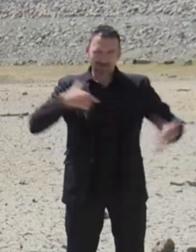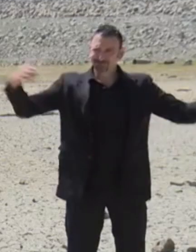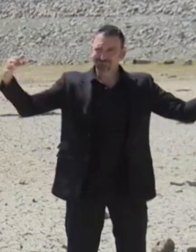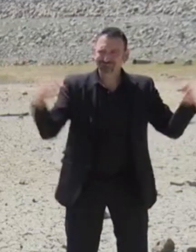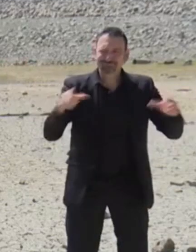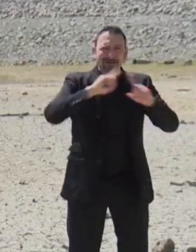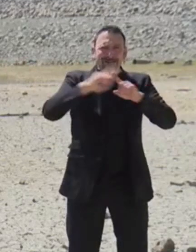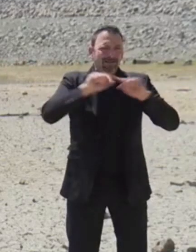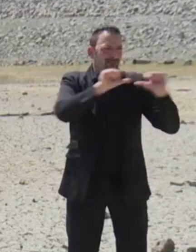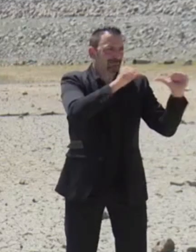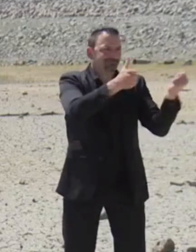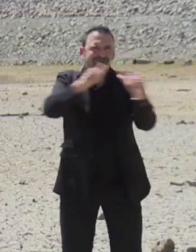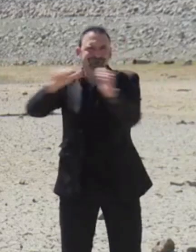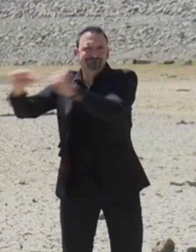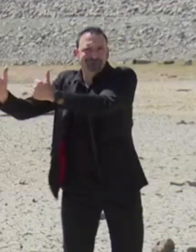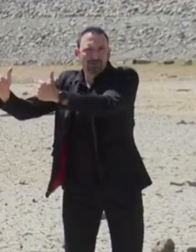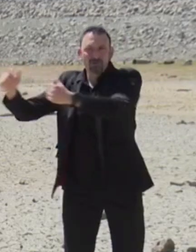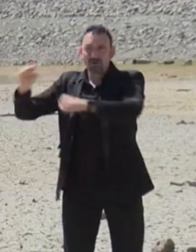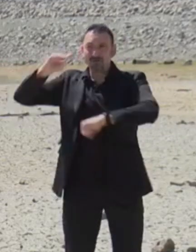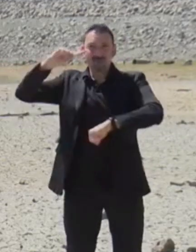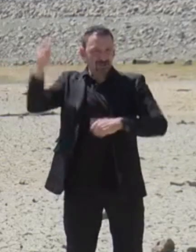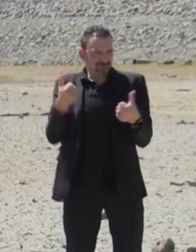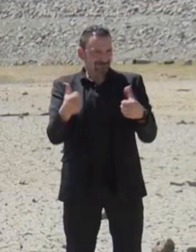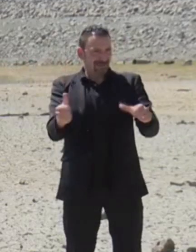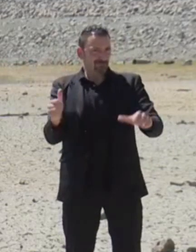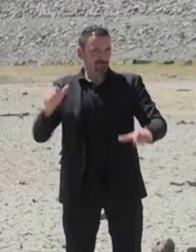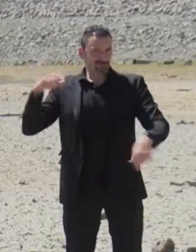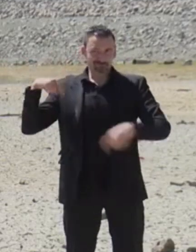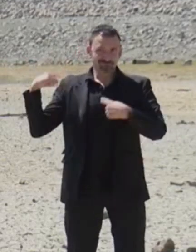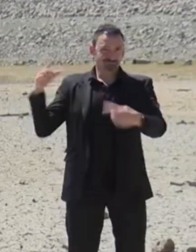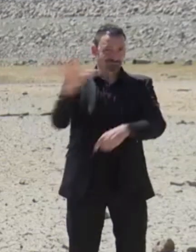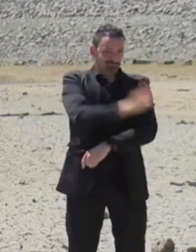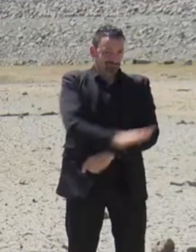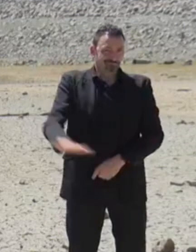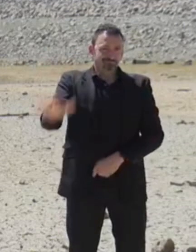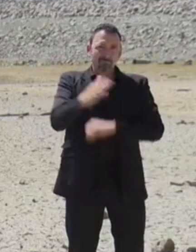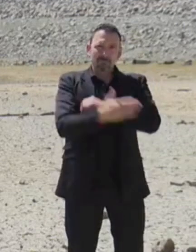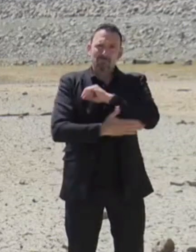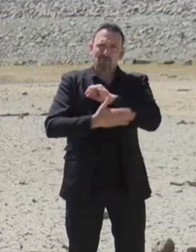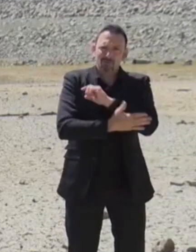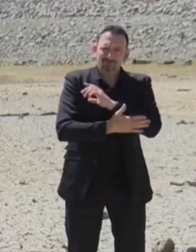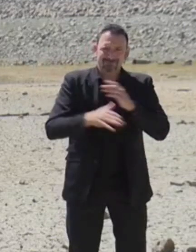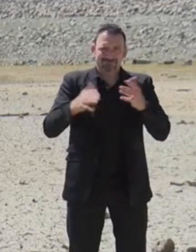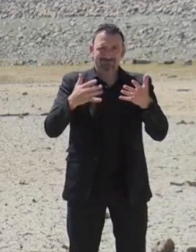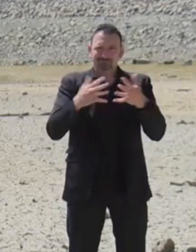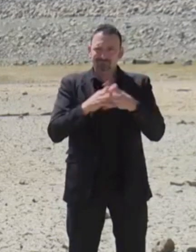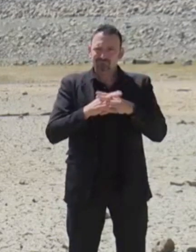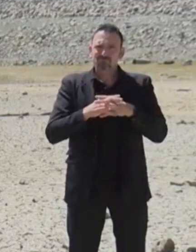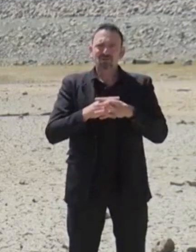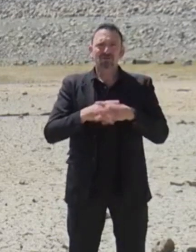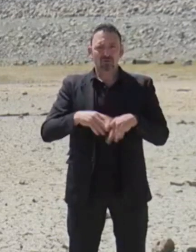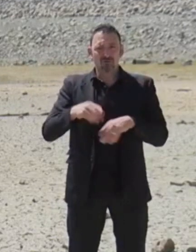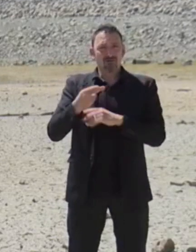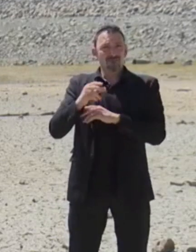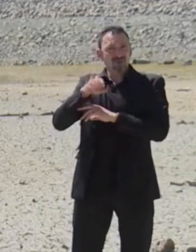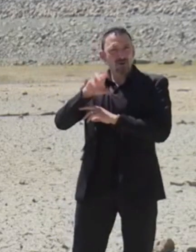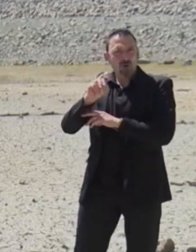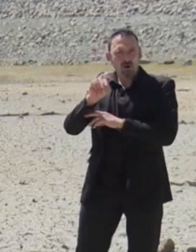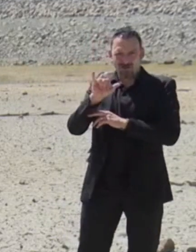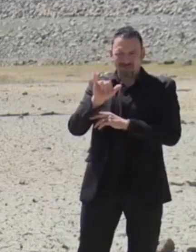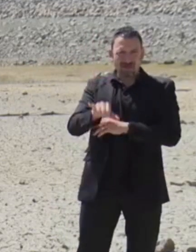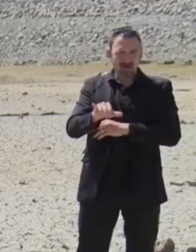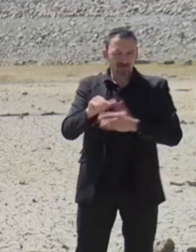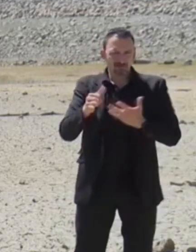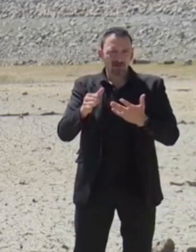and the first of a kind in the nation. The development and implementation of FIRO was a direct result of the last drought that